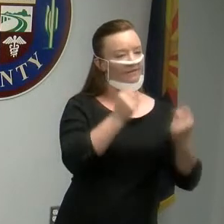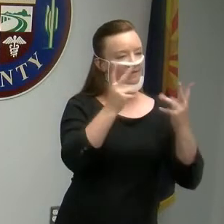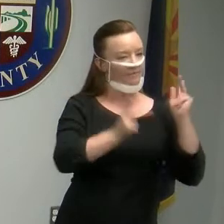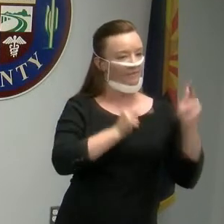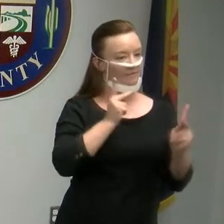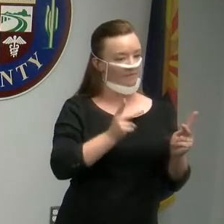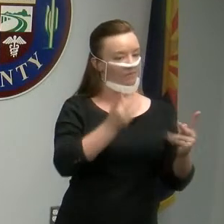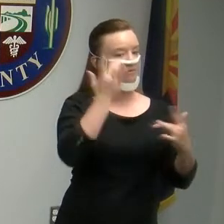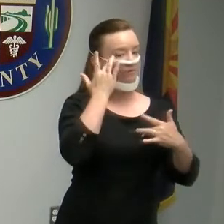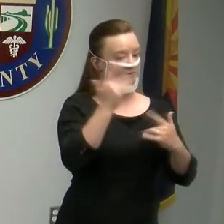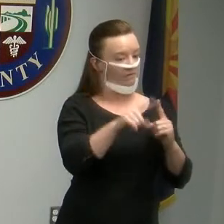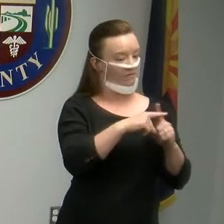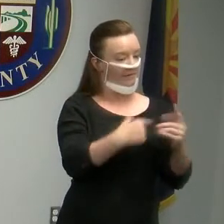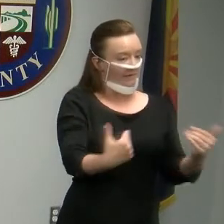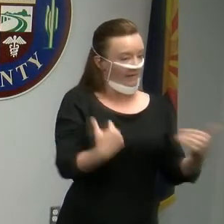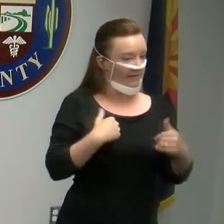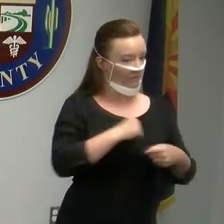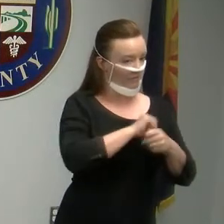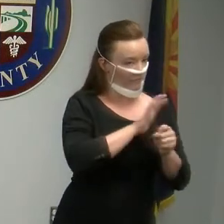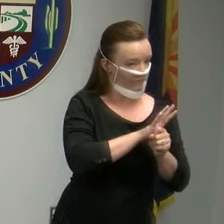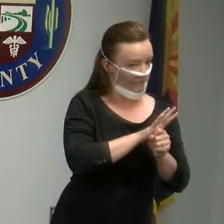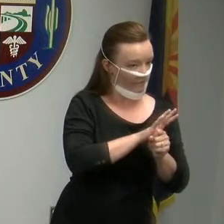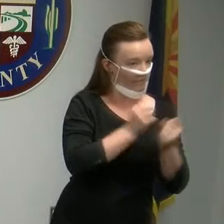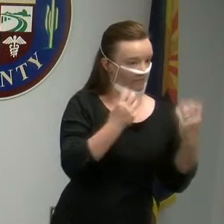we also use tables to compare